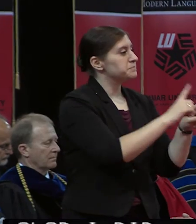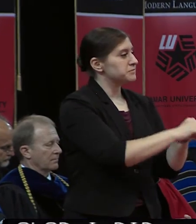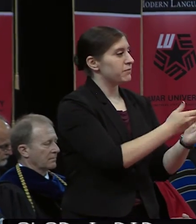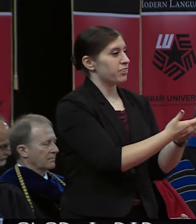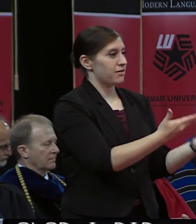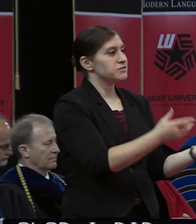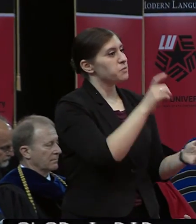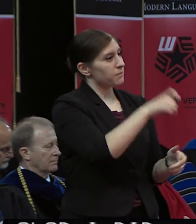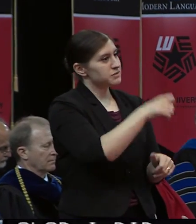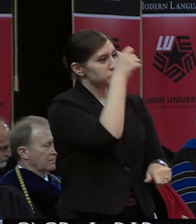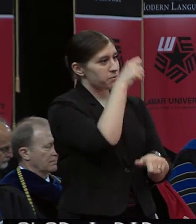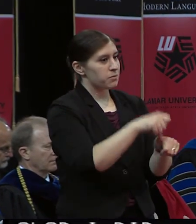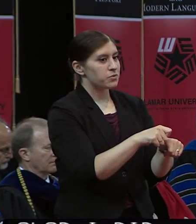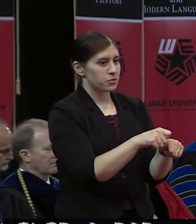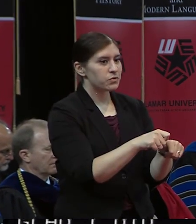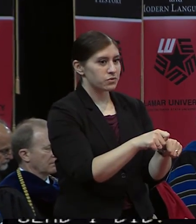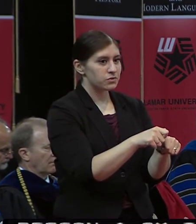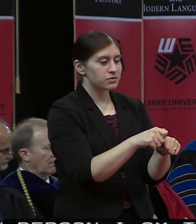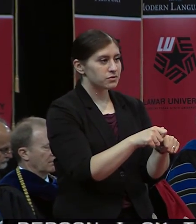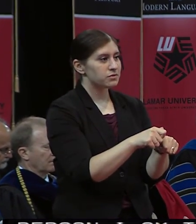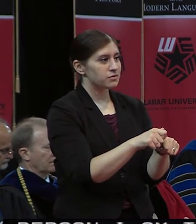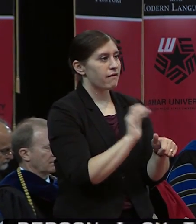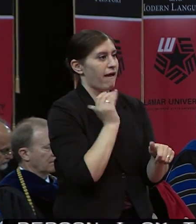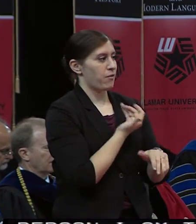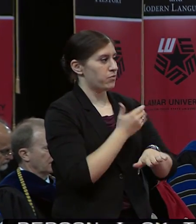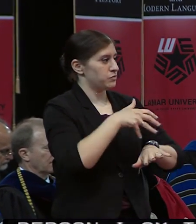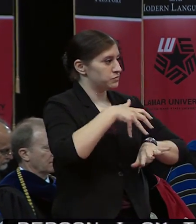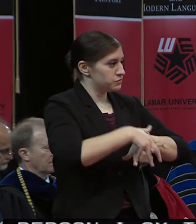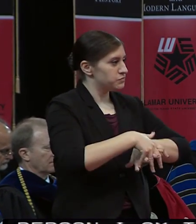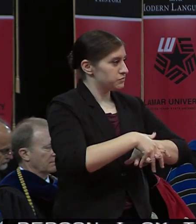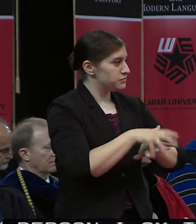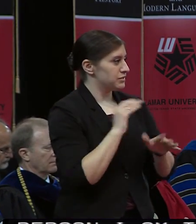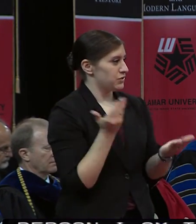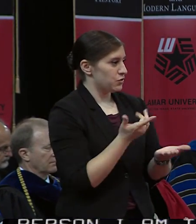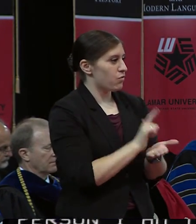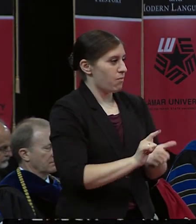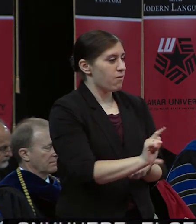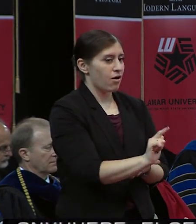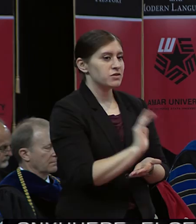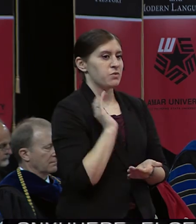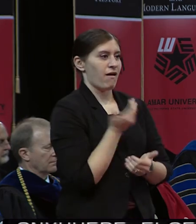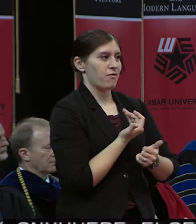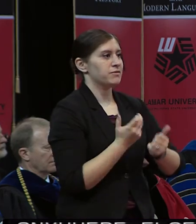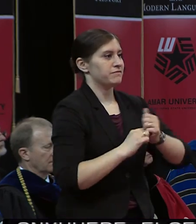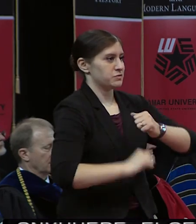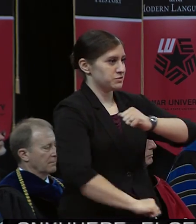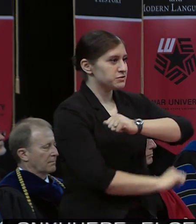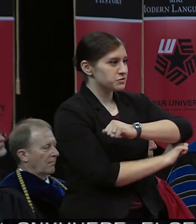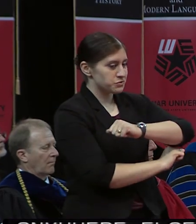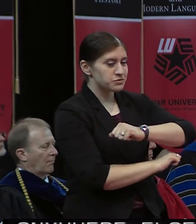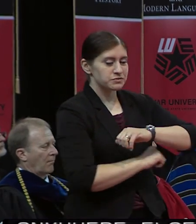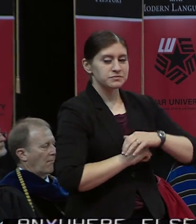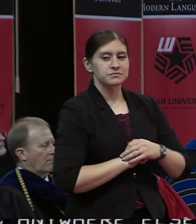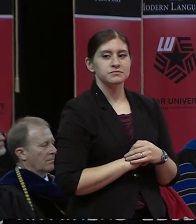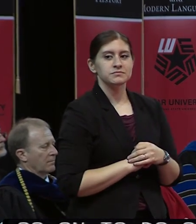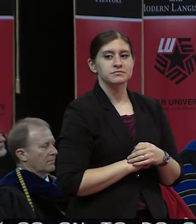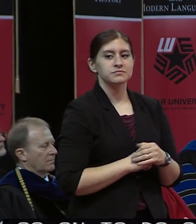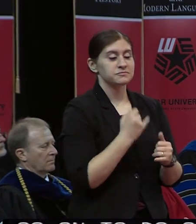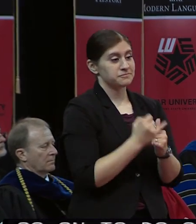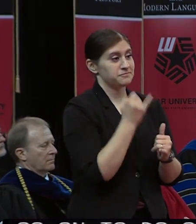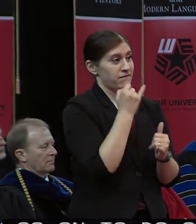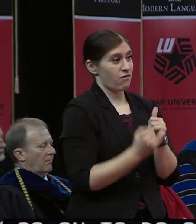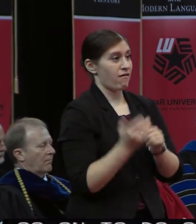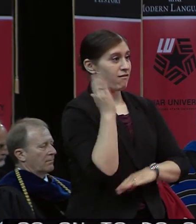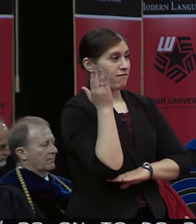have to always remember our roots and Lamar University that gave us our foundation. In his final